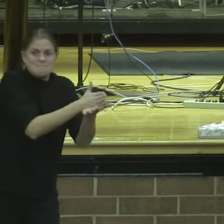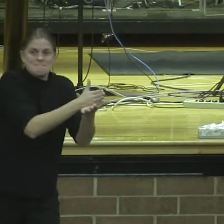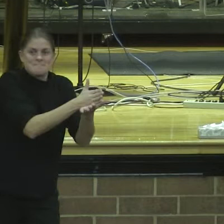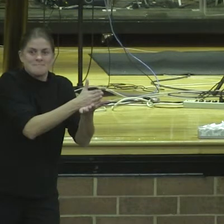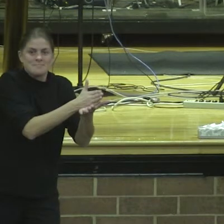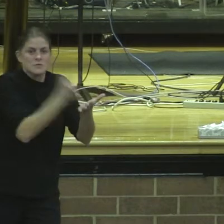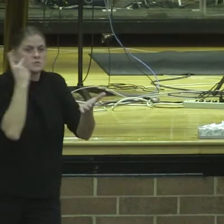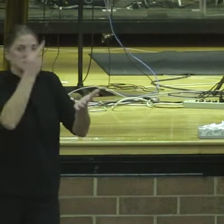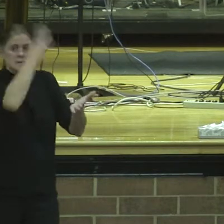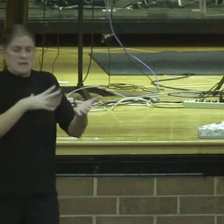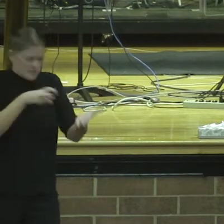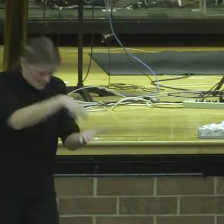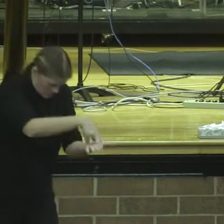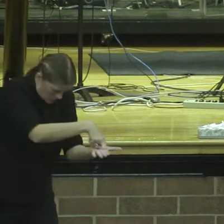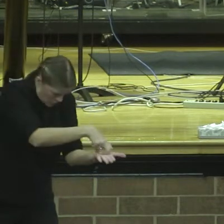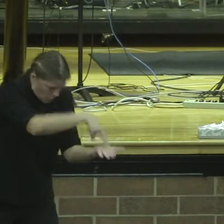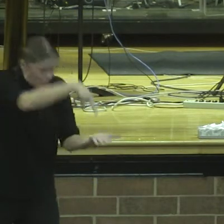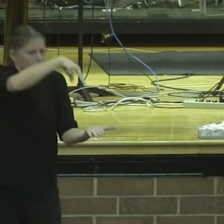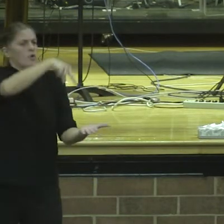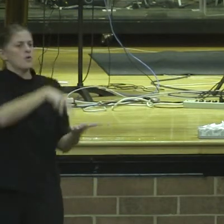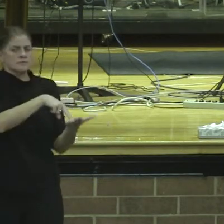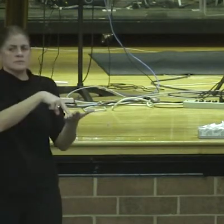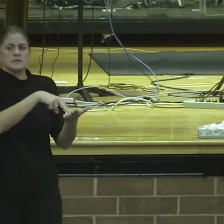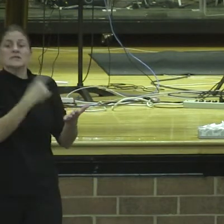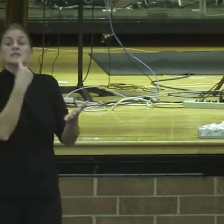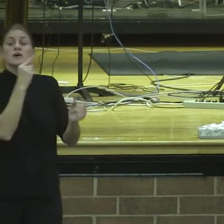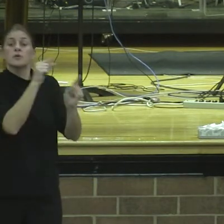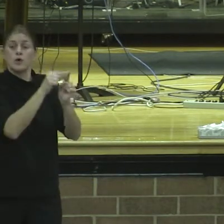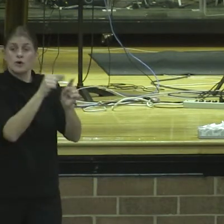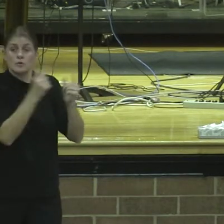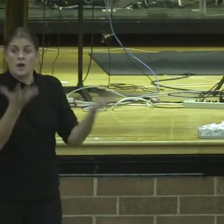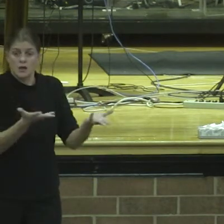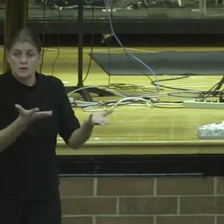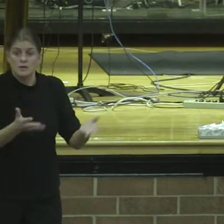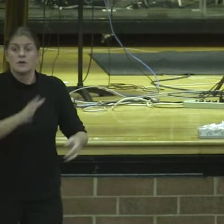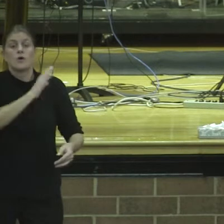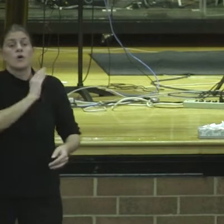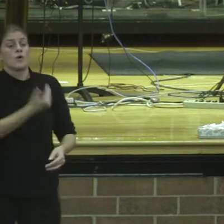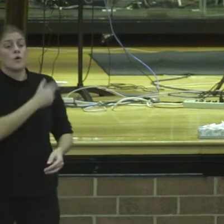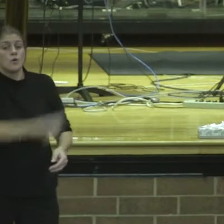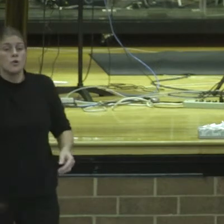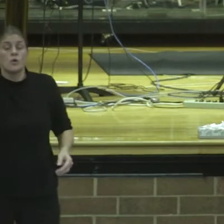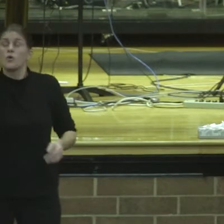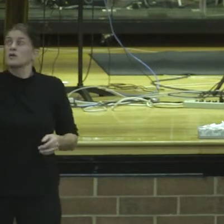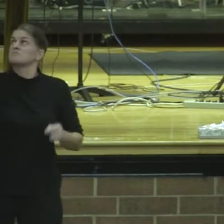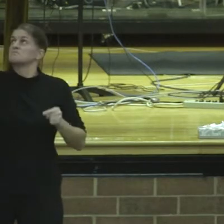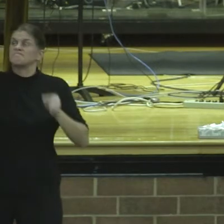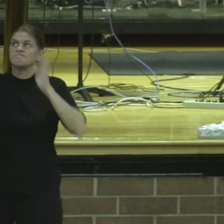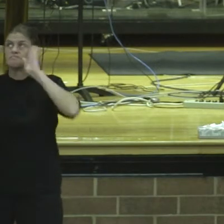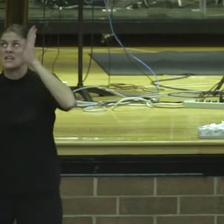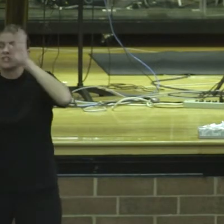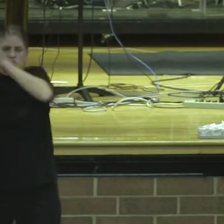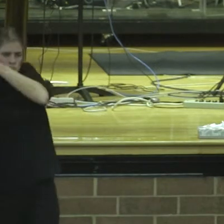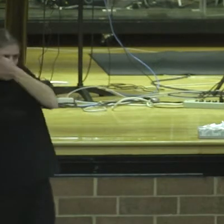man stand up from prayer while he says these words. O Lord, let your ear be attentive. Give